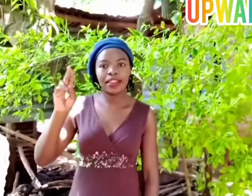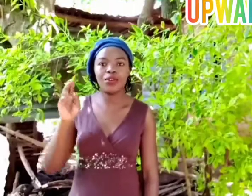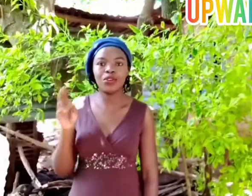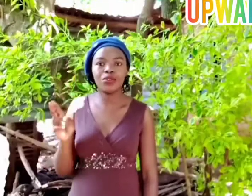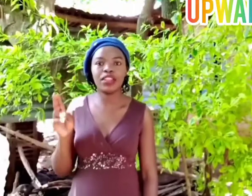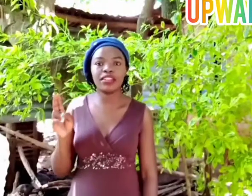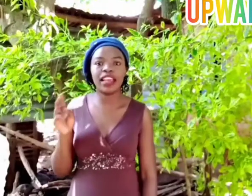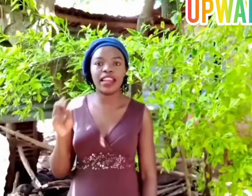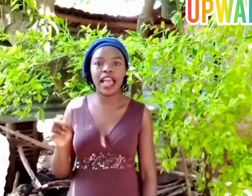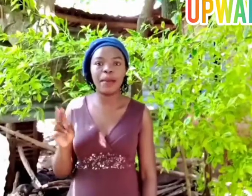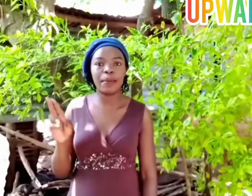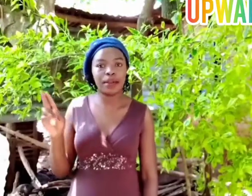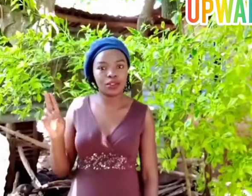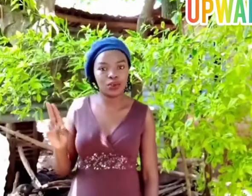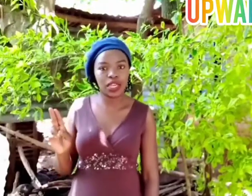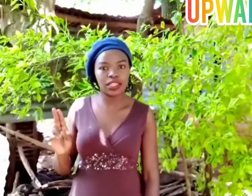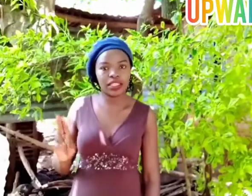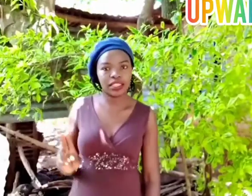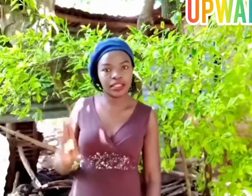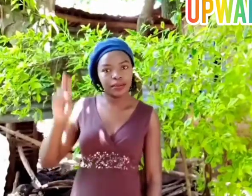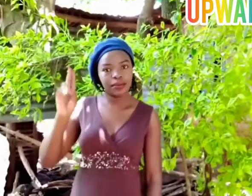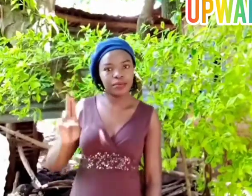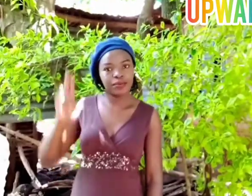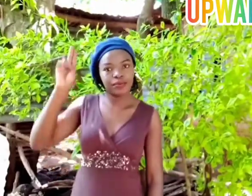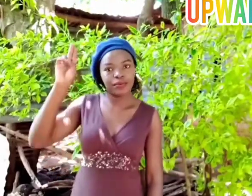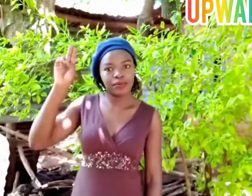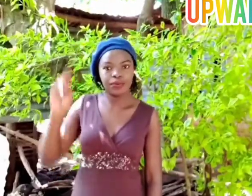we do the sign up twice.